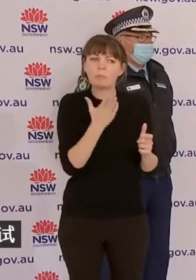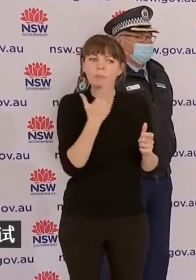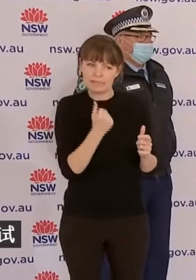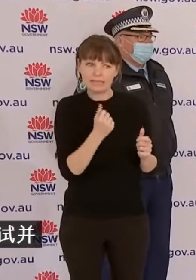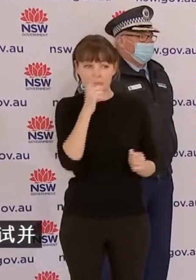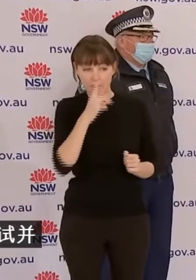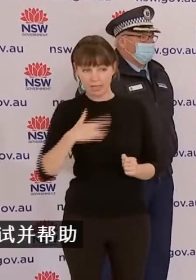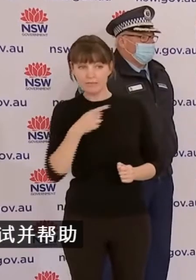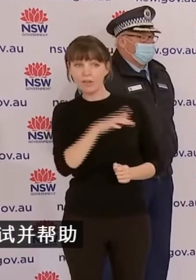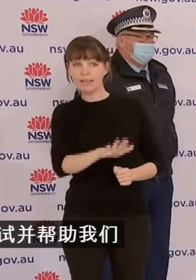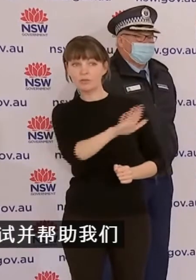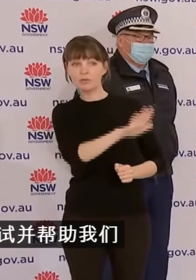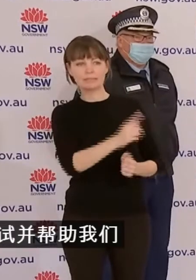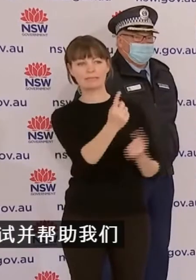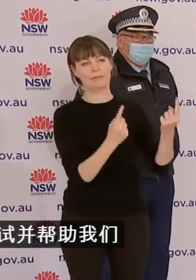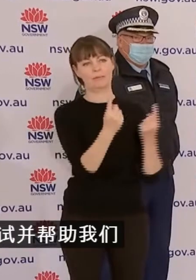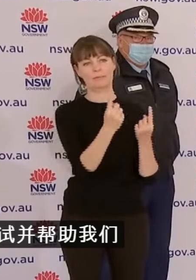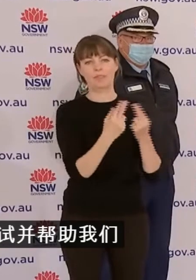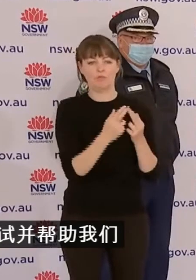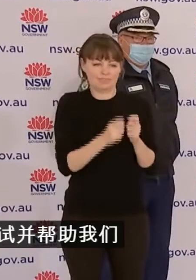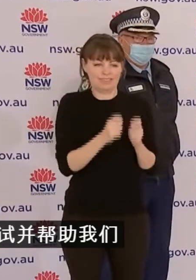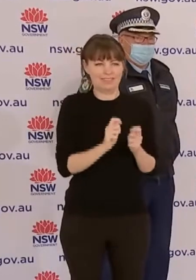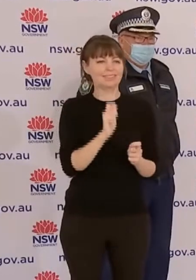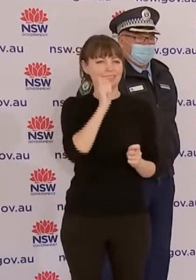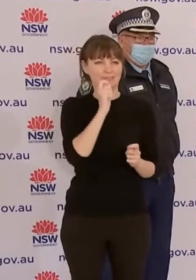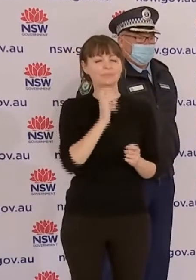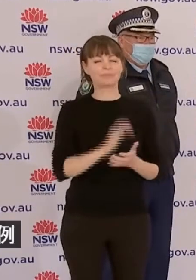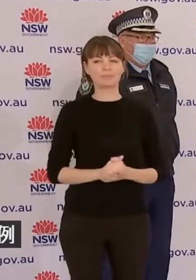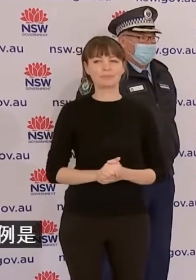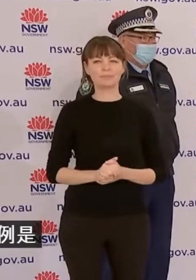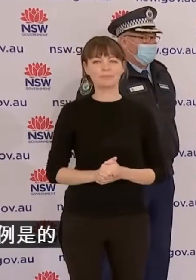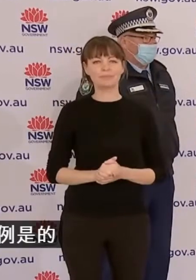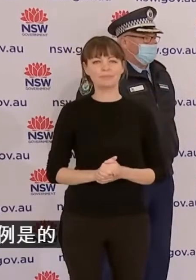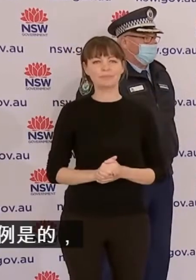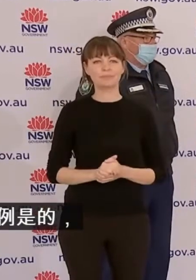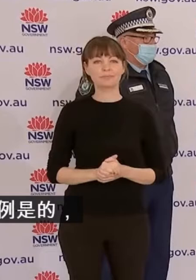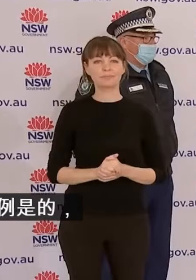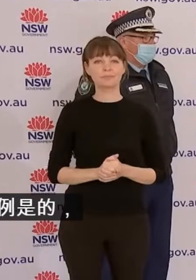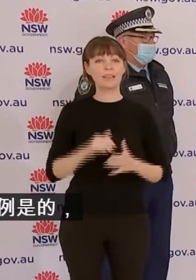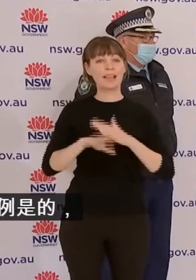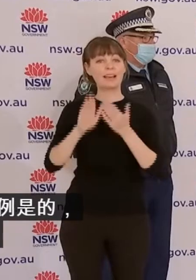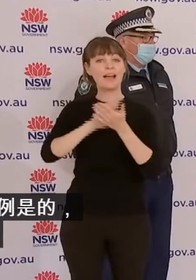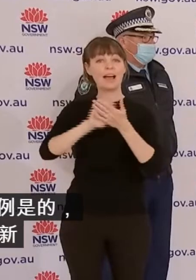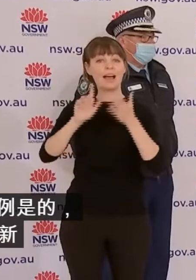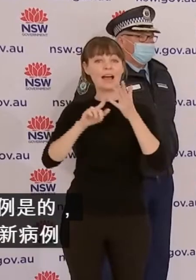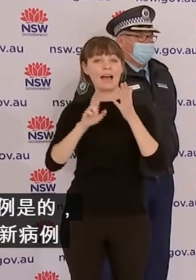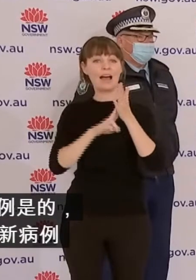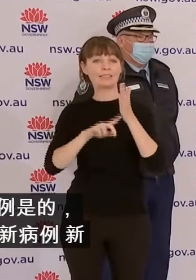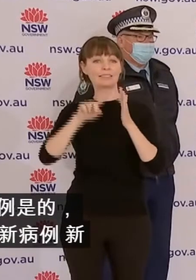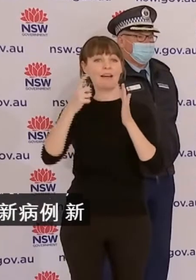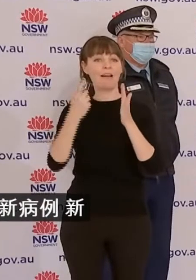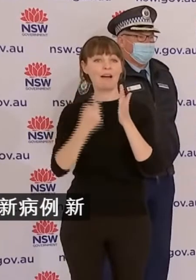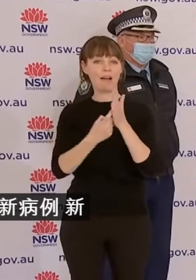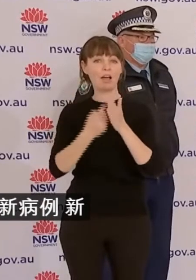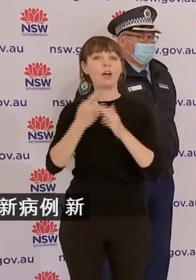tested and assist us with control. In terms of the Hunter cases, yes, there were 14 new cases across Hunter,